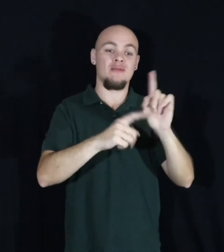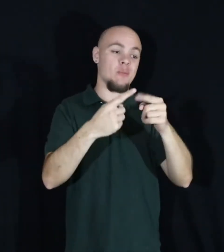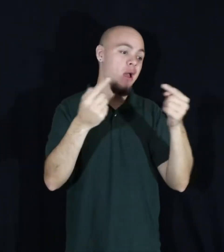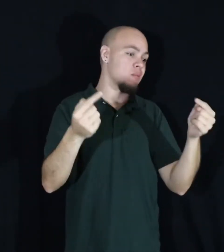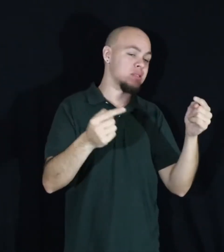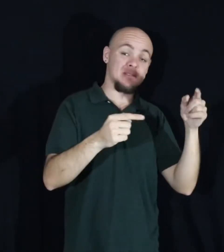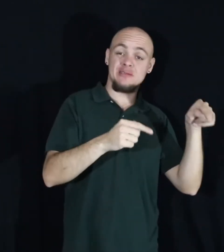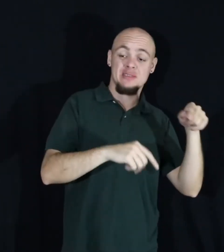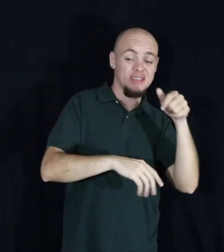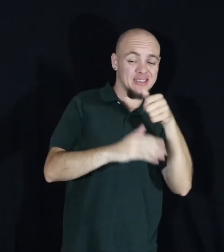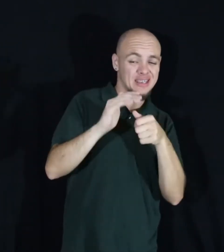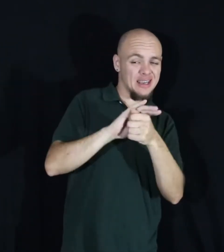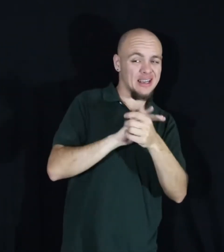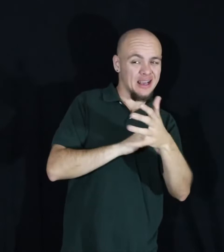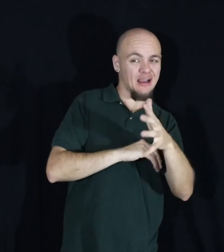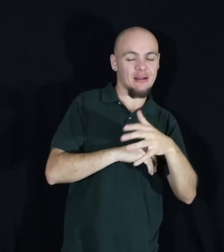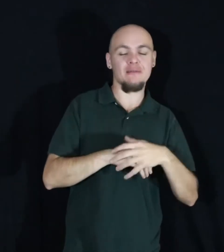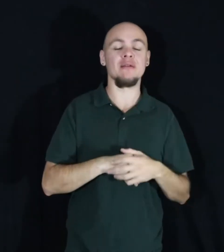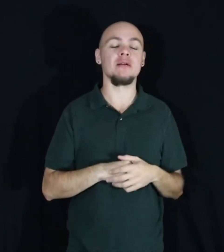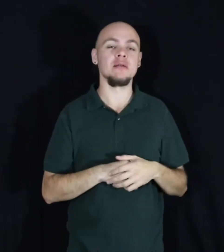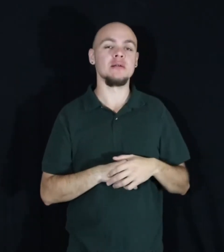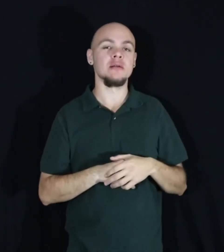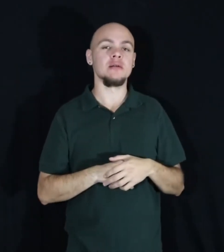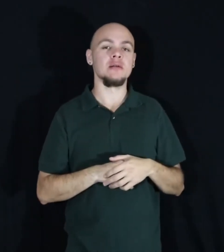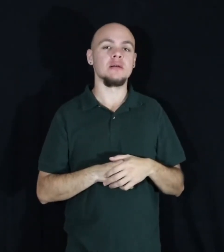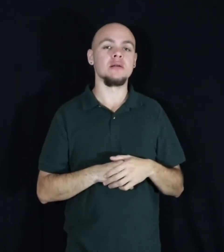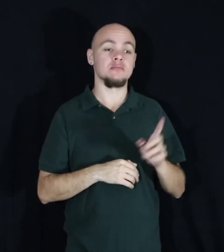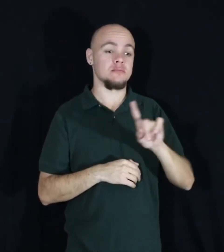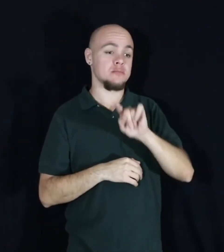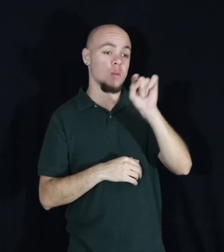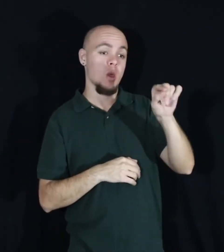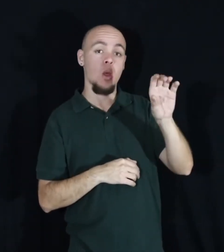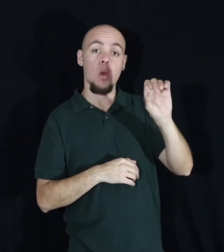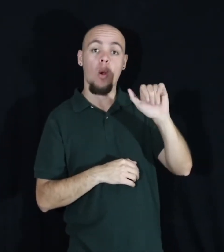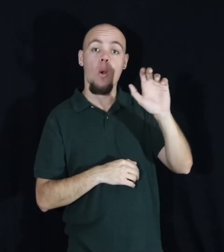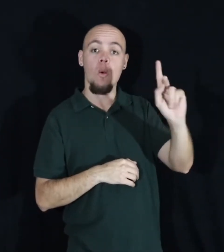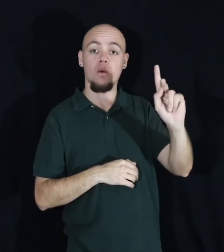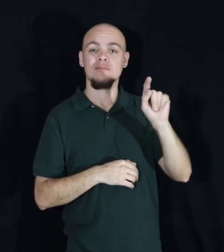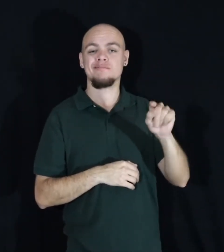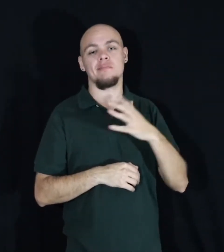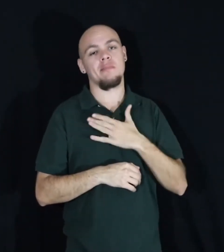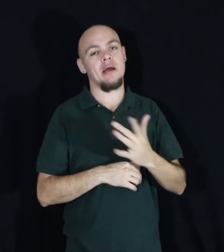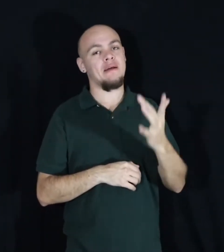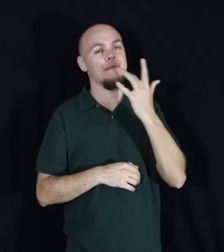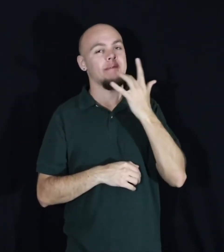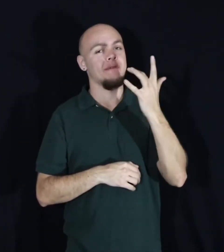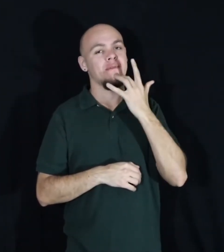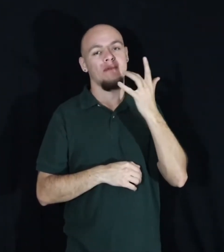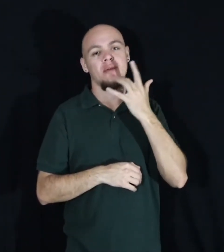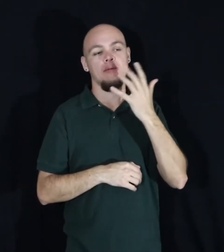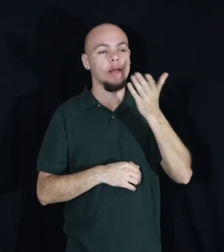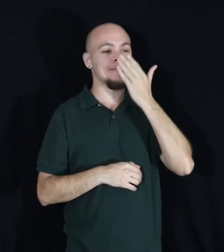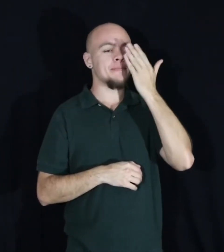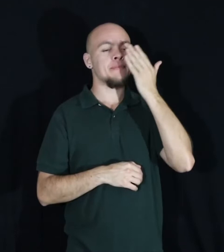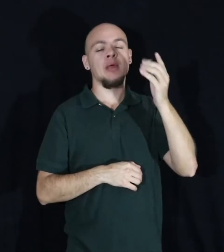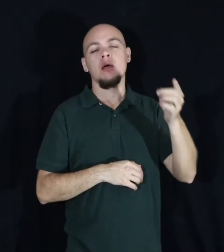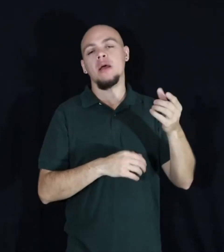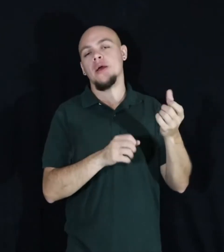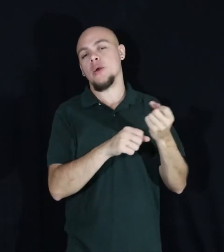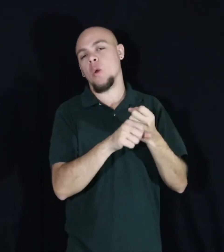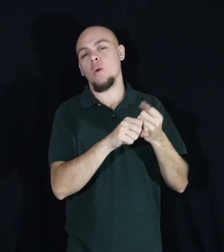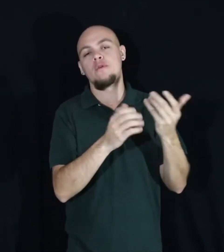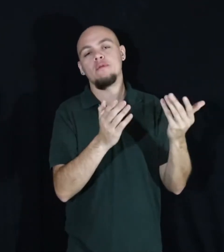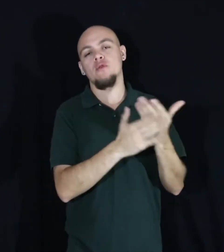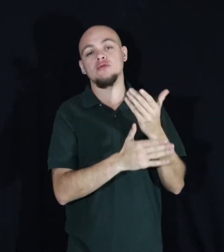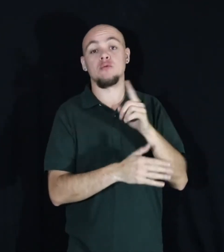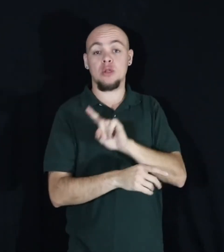street. Right next over is oak, which is my favorite quality is it always smells like fresh coffee. So when